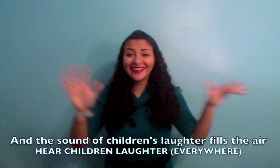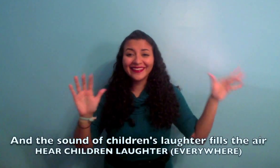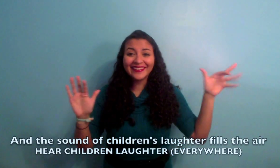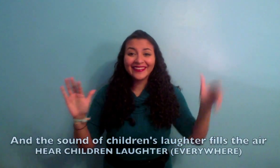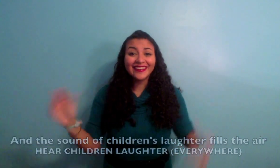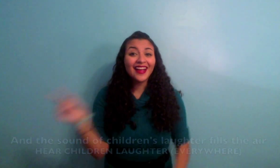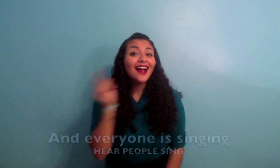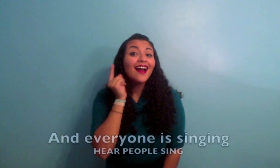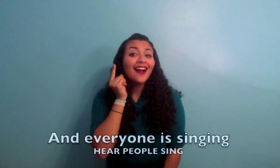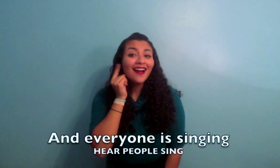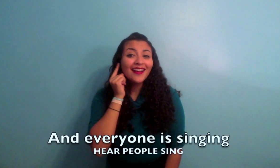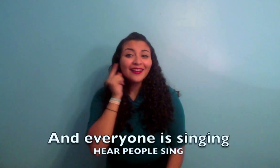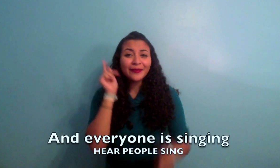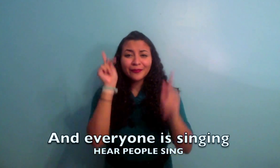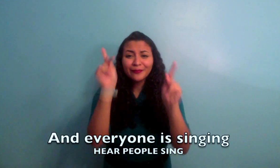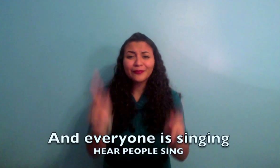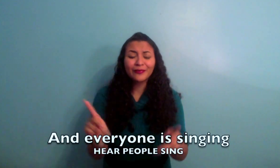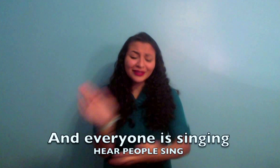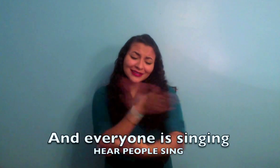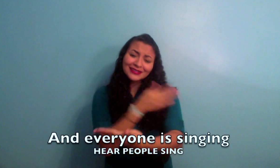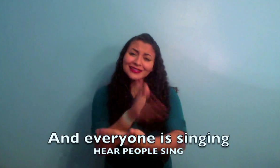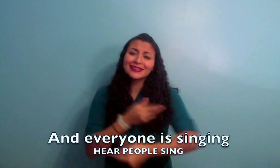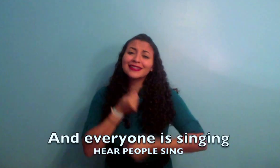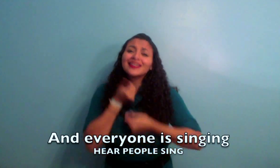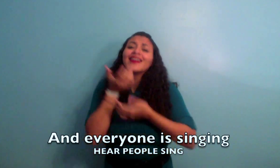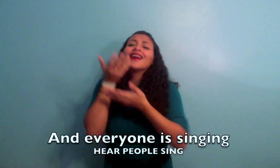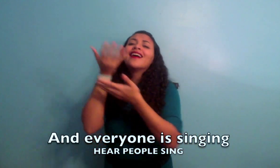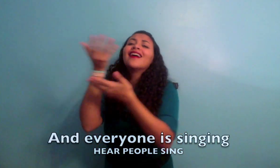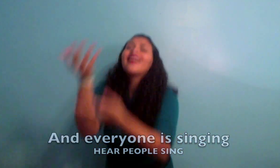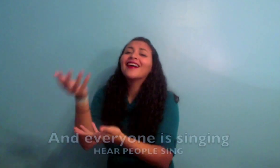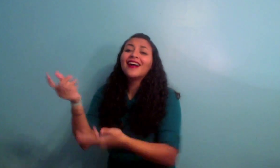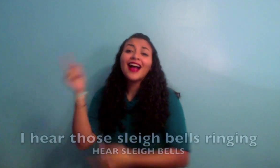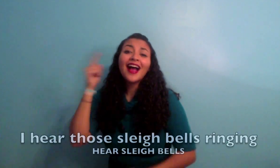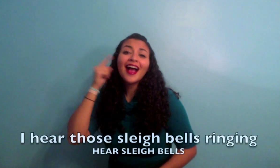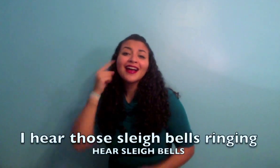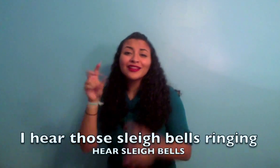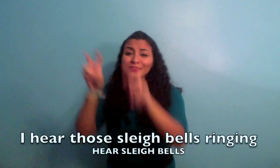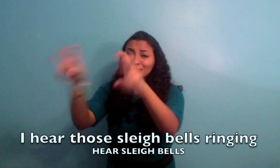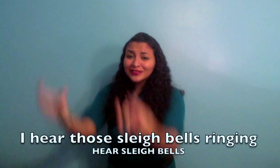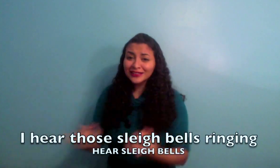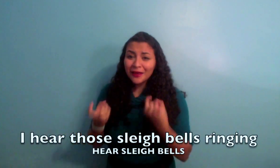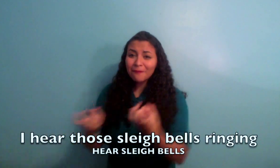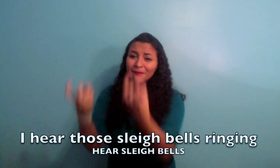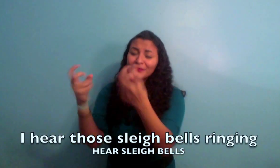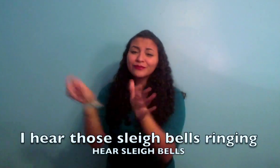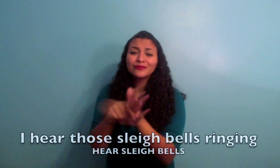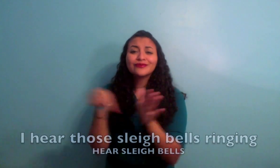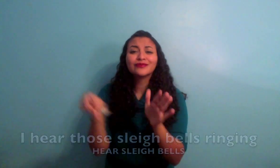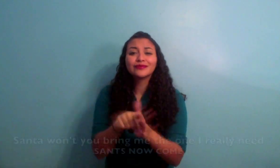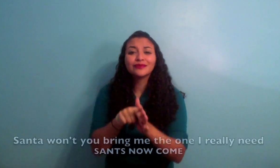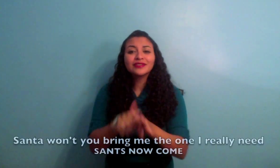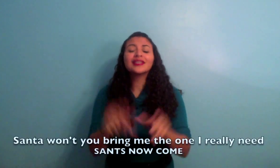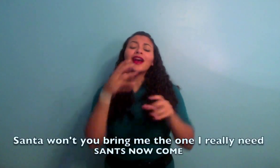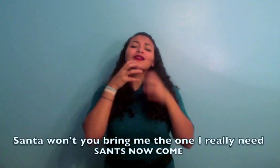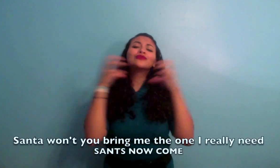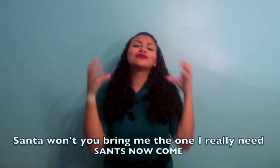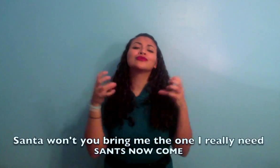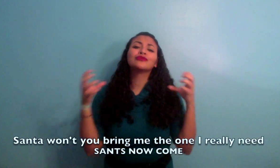And everyone is singing I hear those lights are shining Still I want you crazy